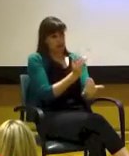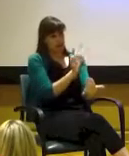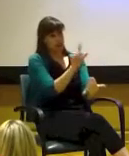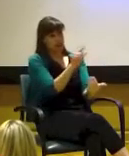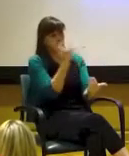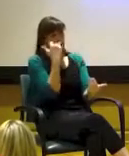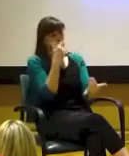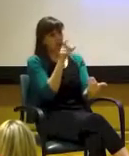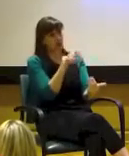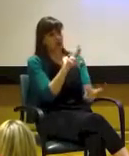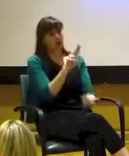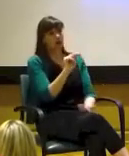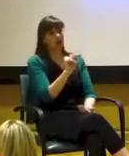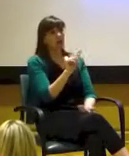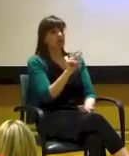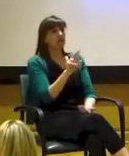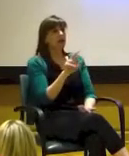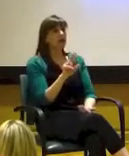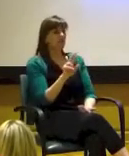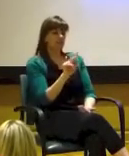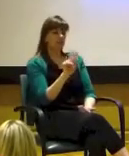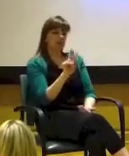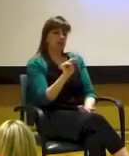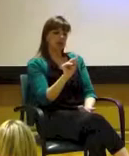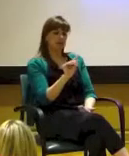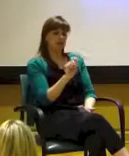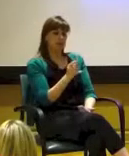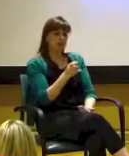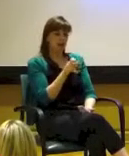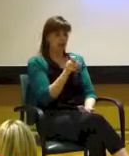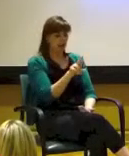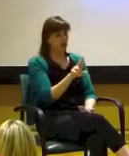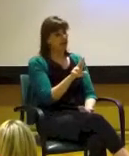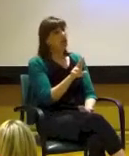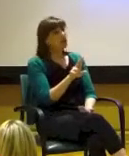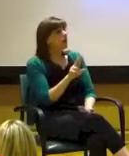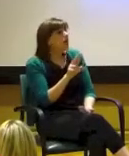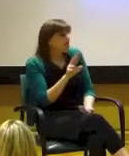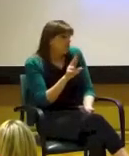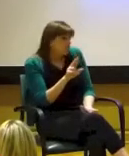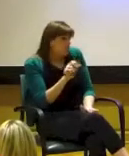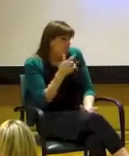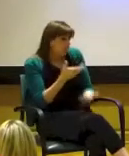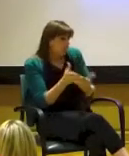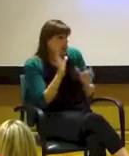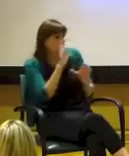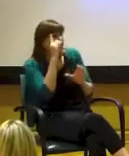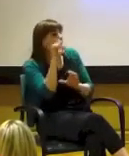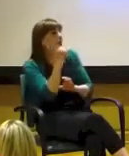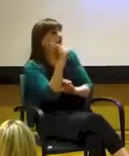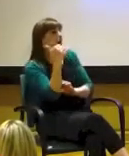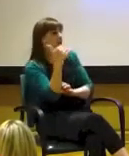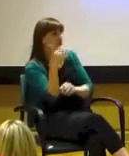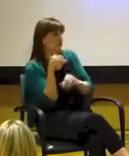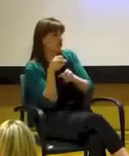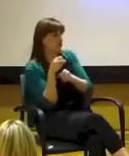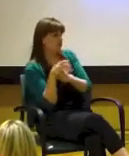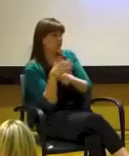untether? Well, one of those things is to look for other reasons, other causes. We talked about that